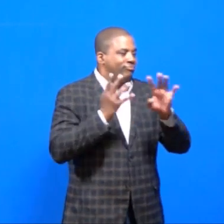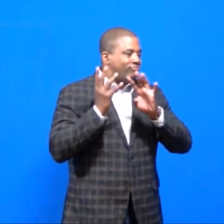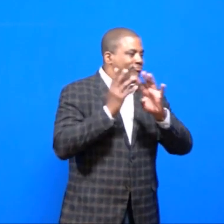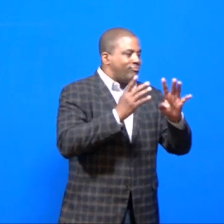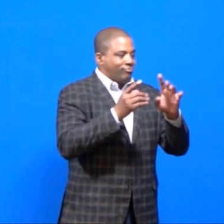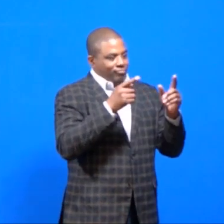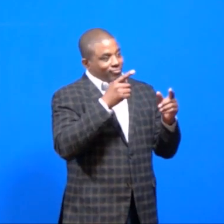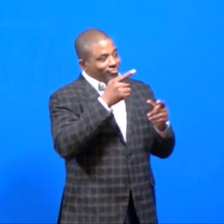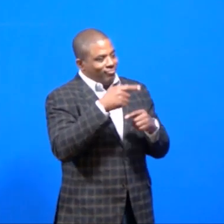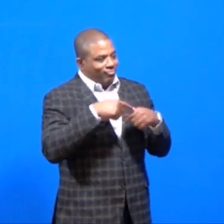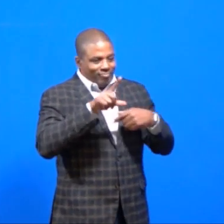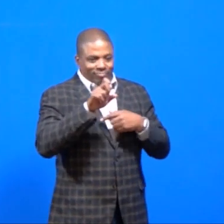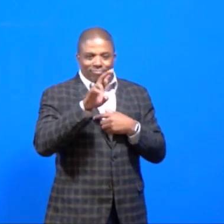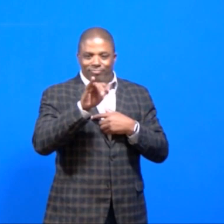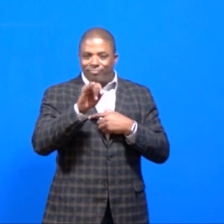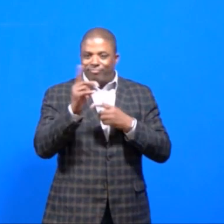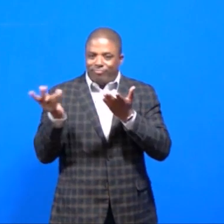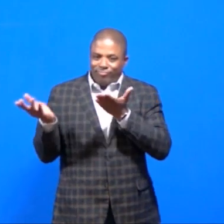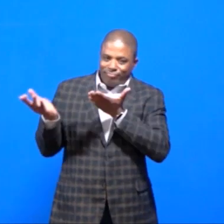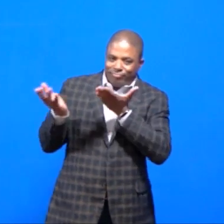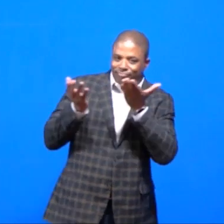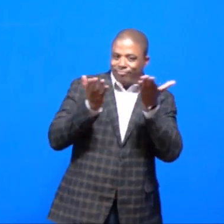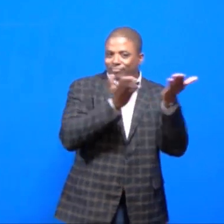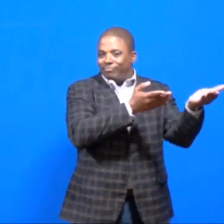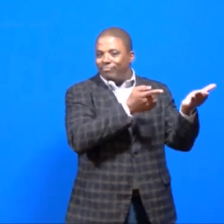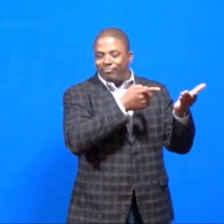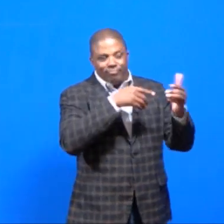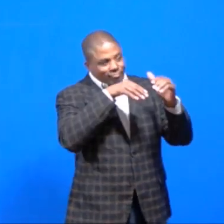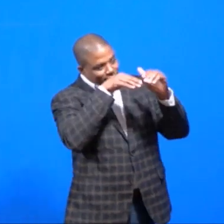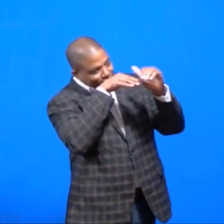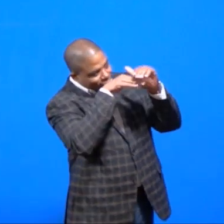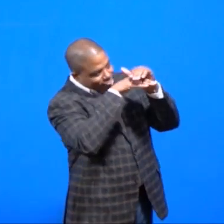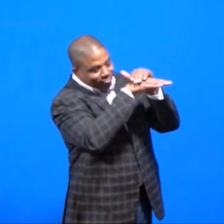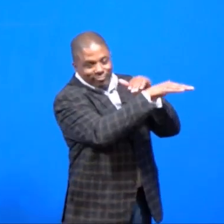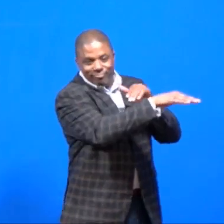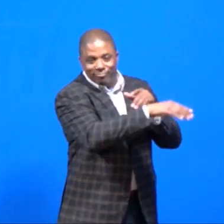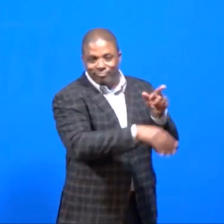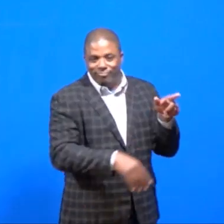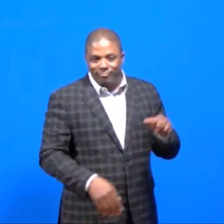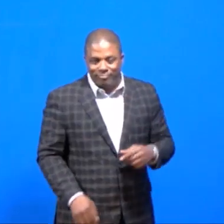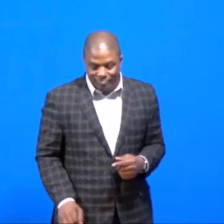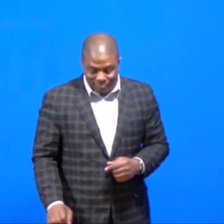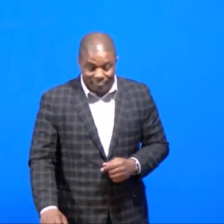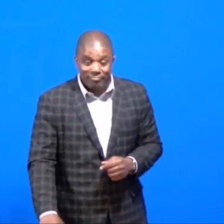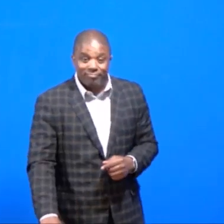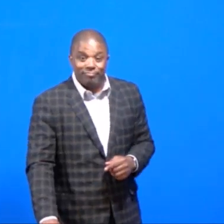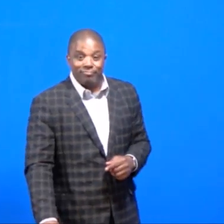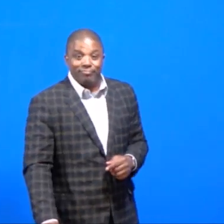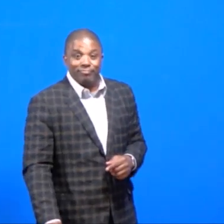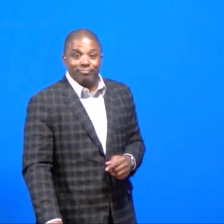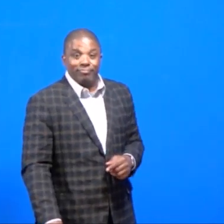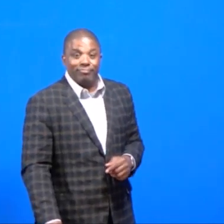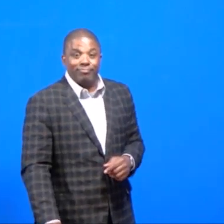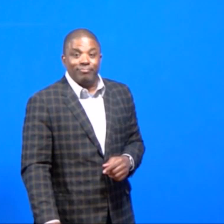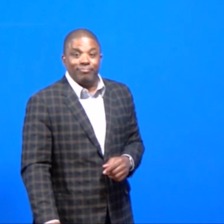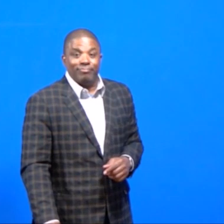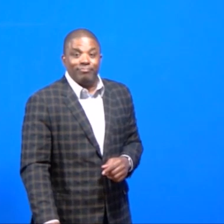We see the procession, the funeral procession of that time, where they carried his body in to the cave to bury him.